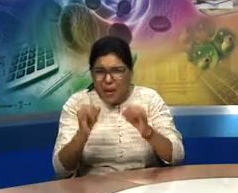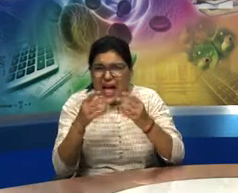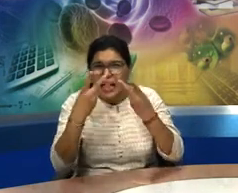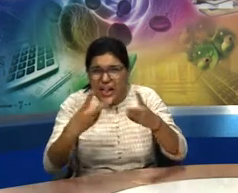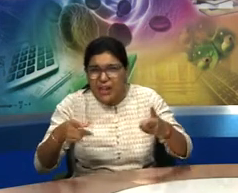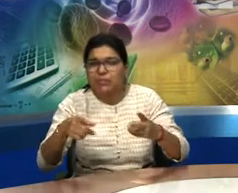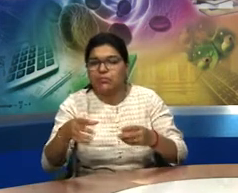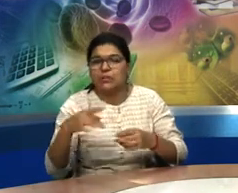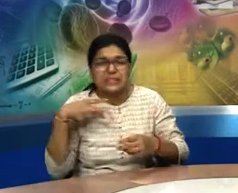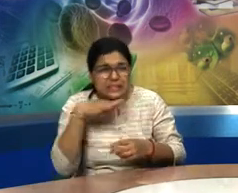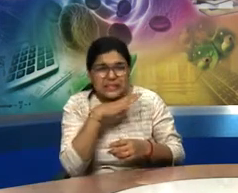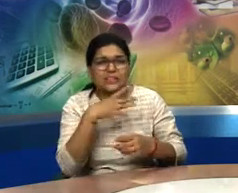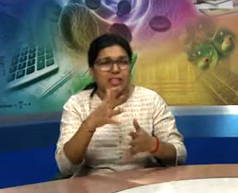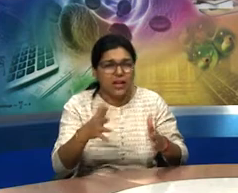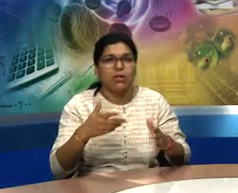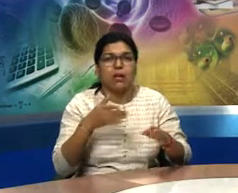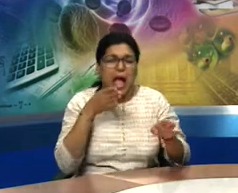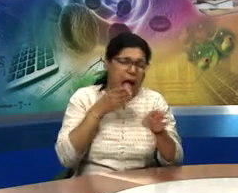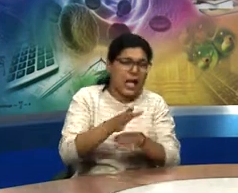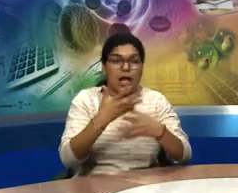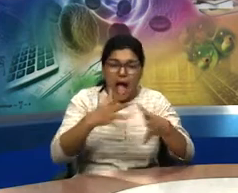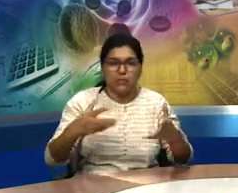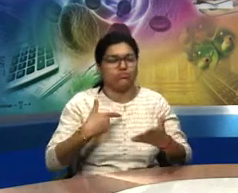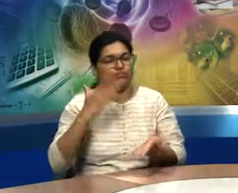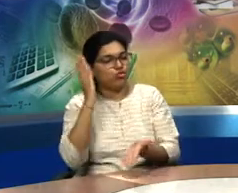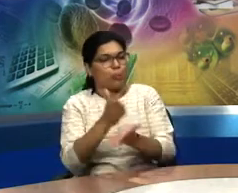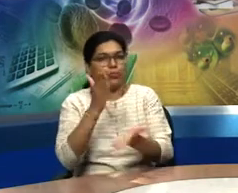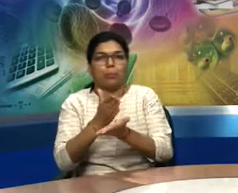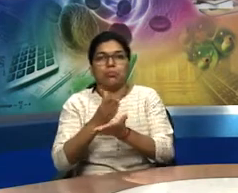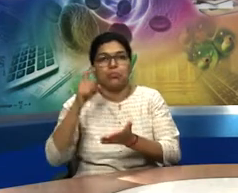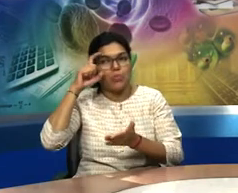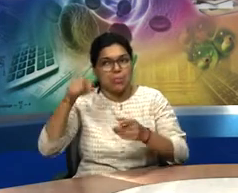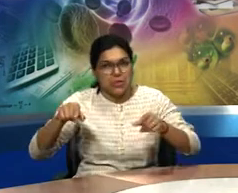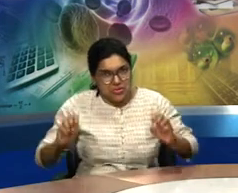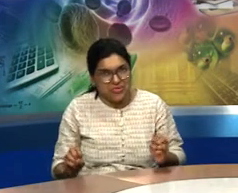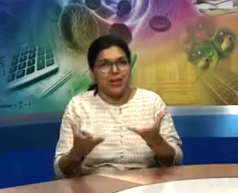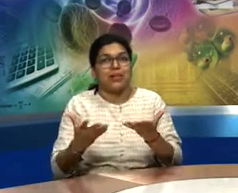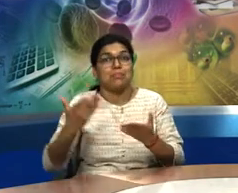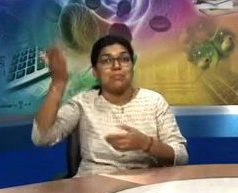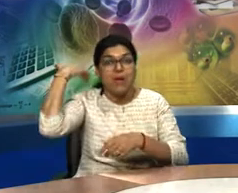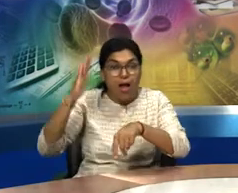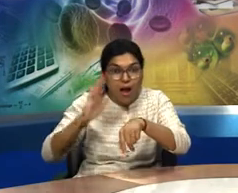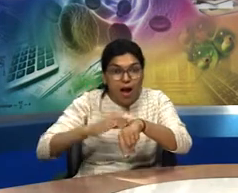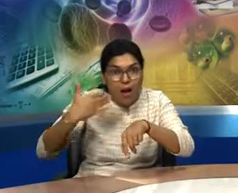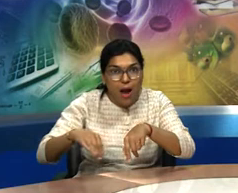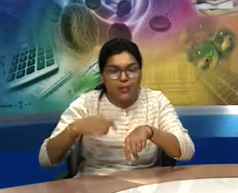So, there was complete zero desire, or you can say no desire, to do